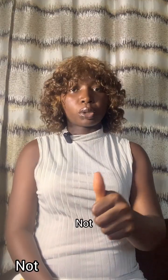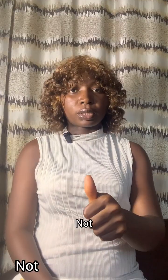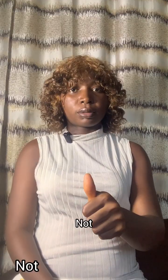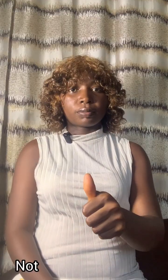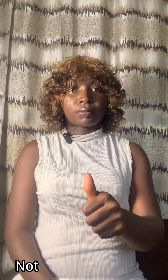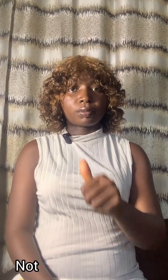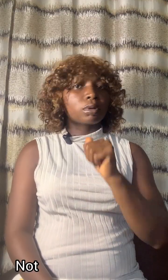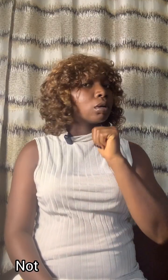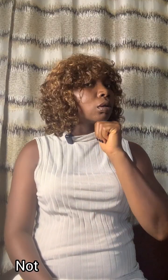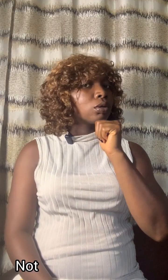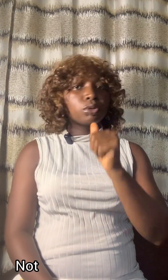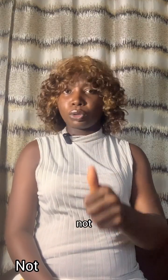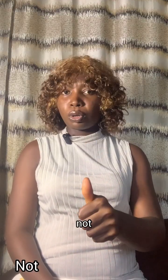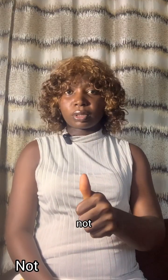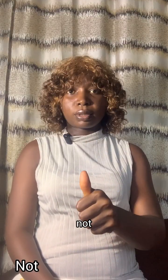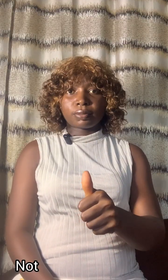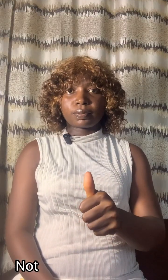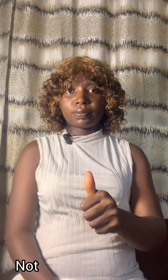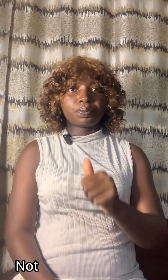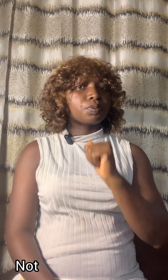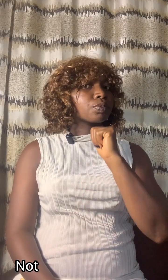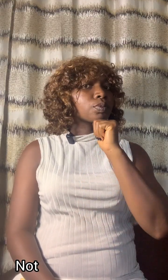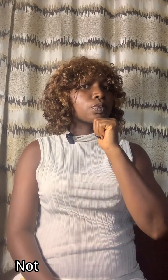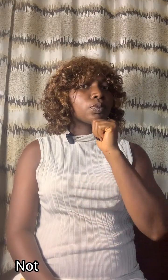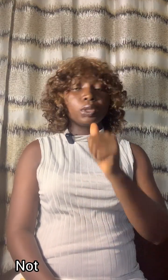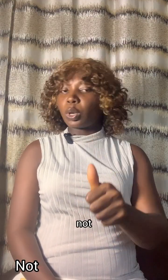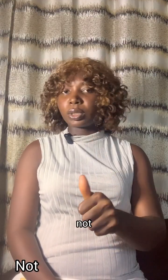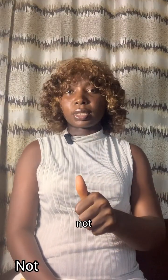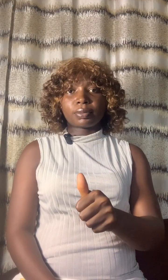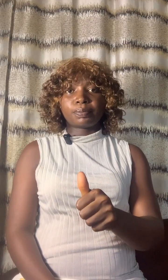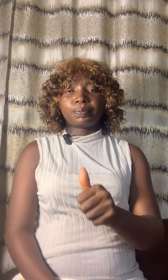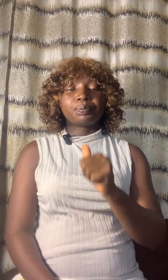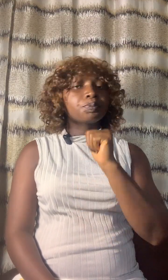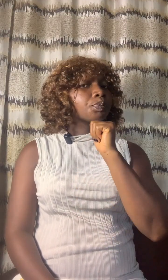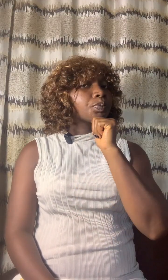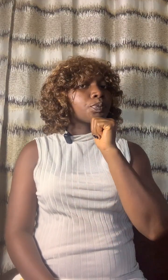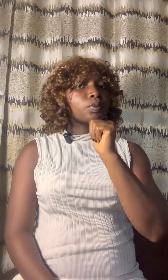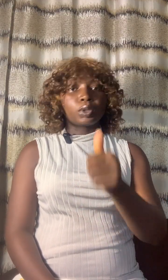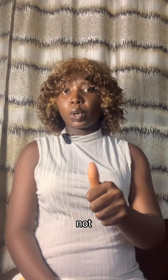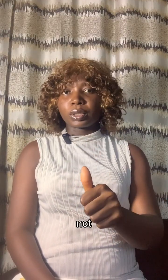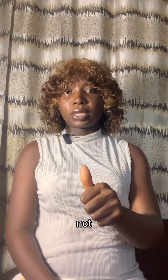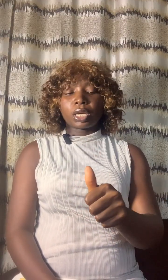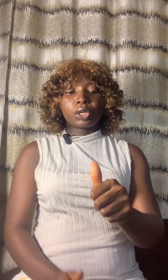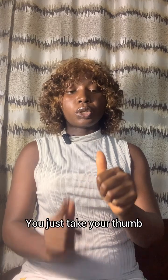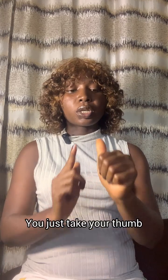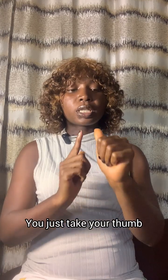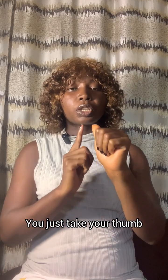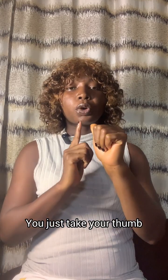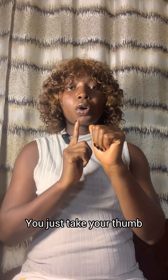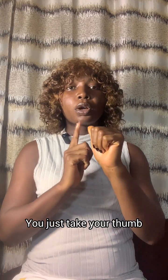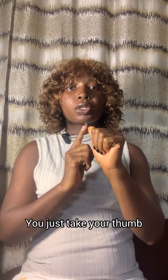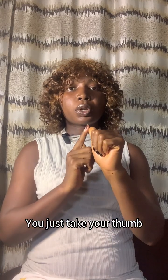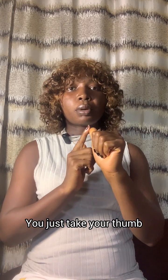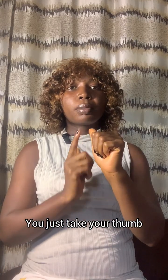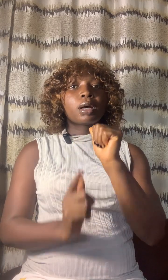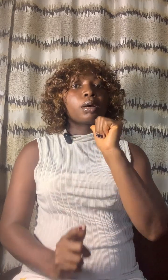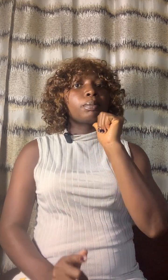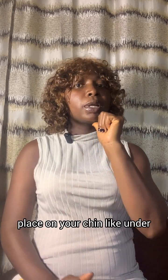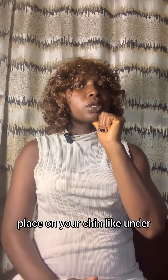Not, not, not, not. You just take your thumb, place on